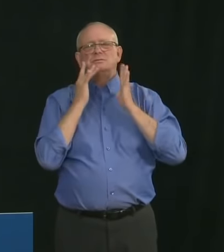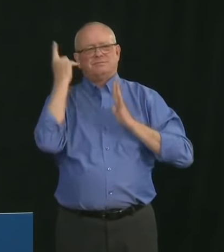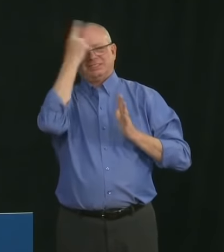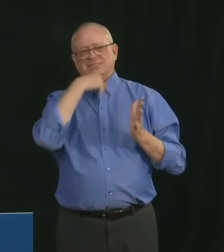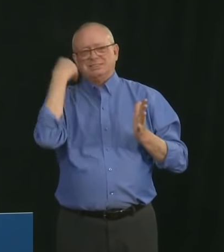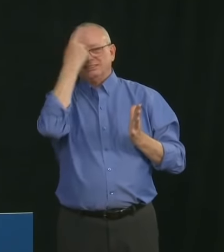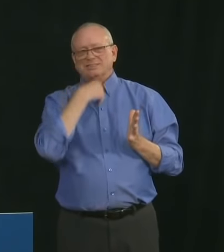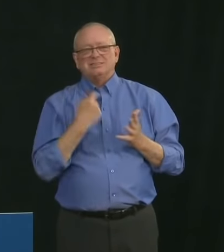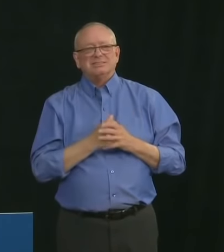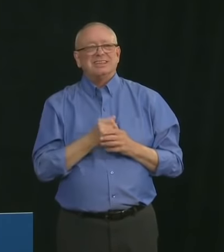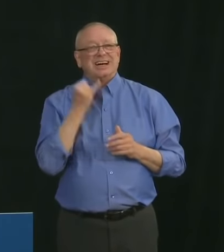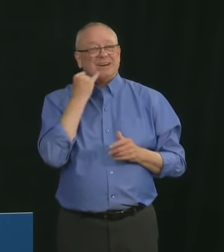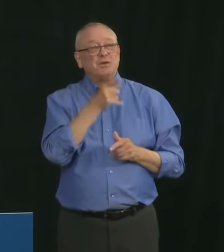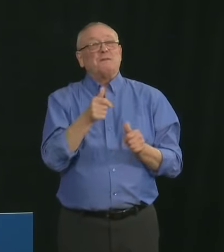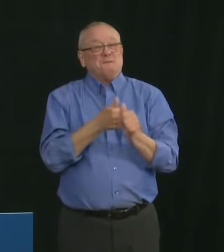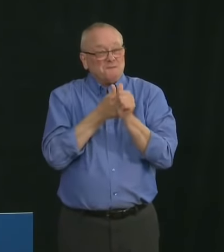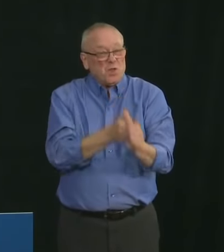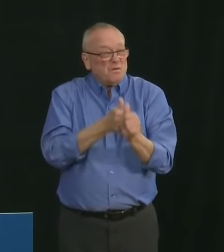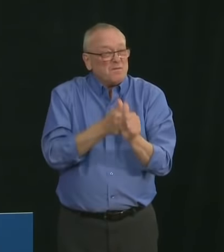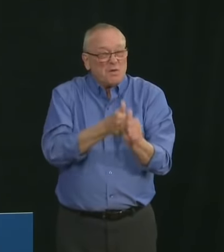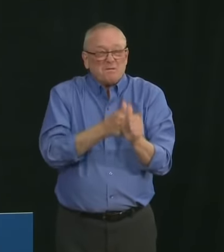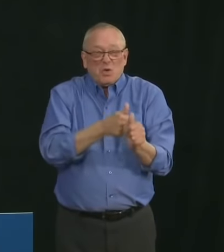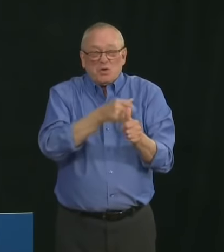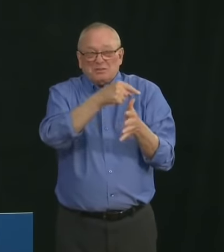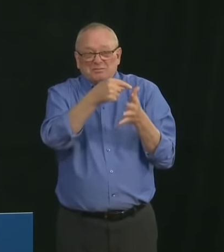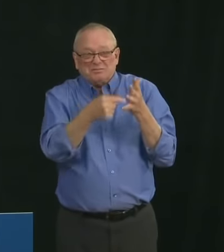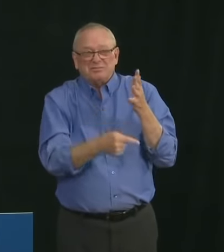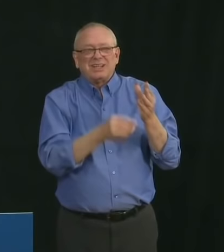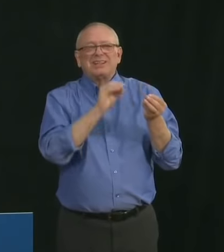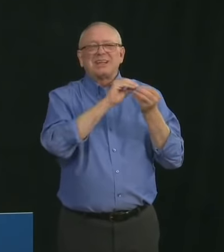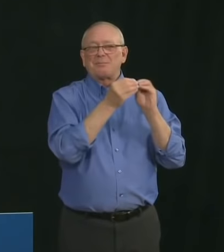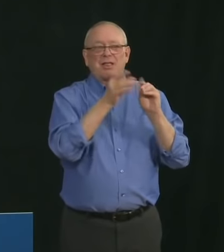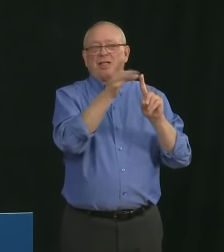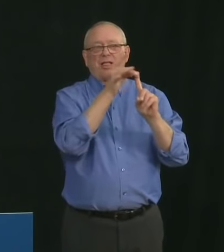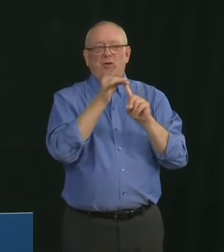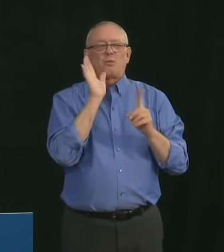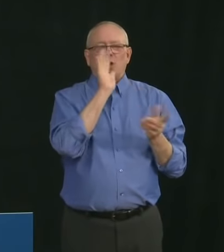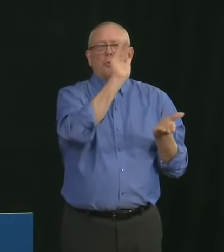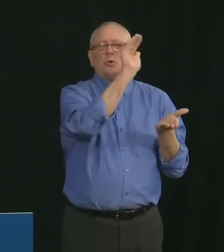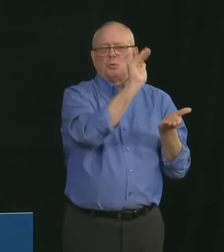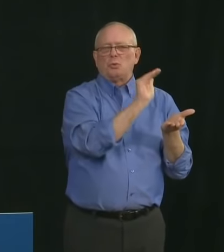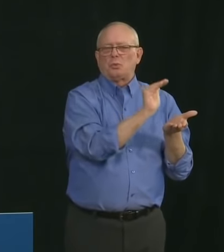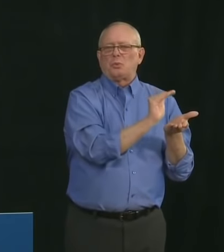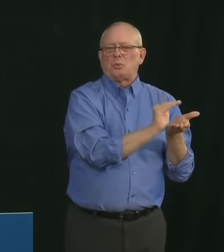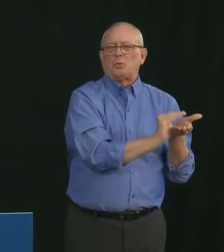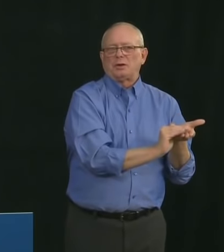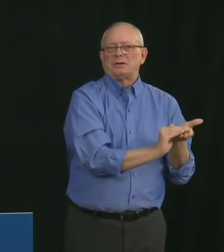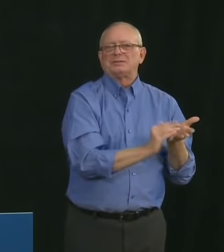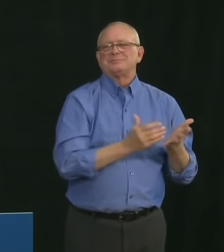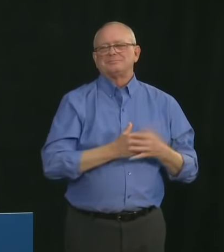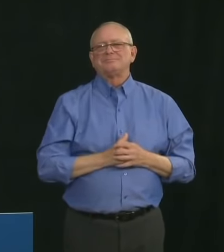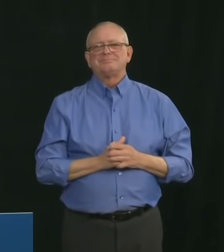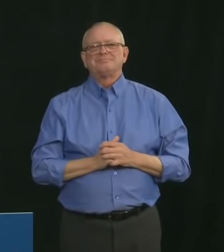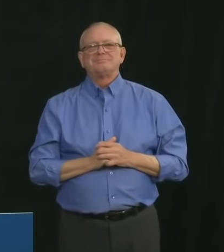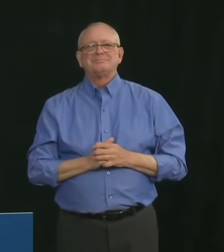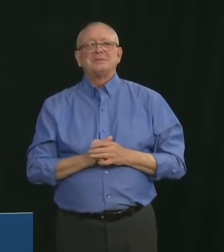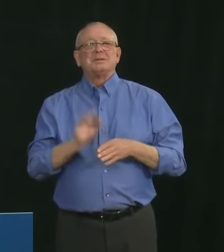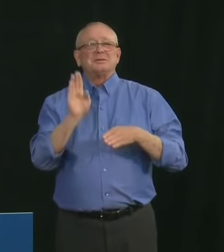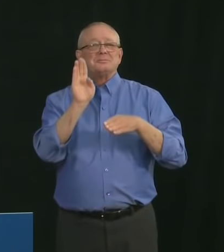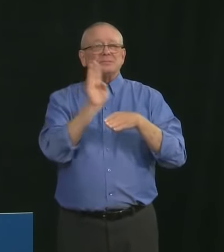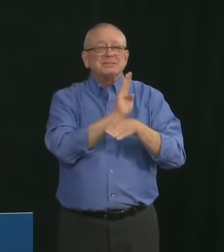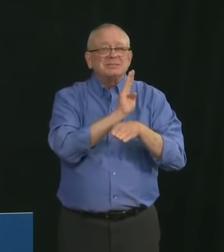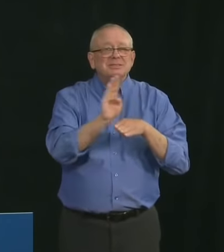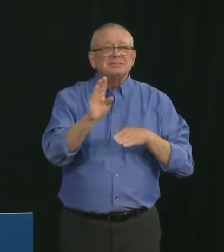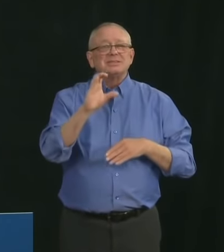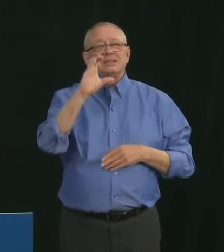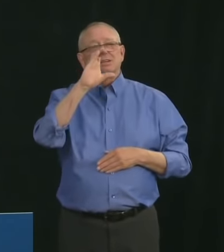low. And again, that's for individuals as well as organizations to support those measures within their businesses, within